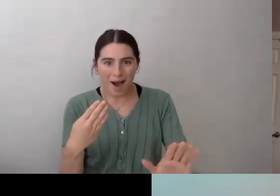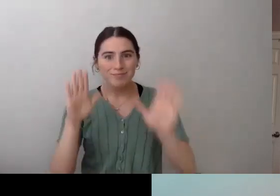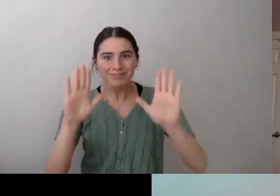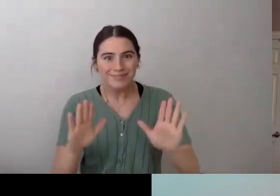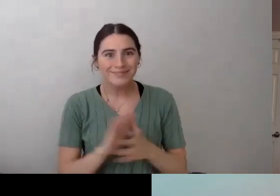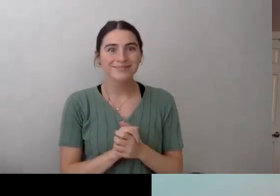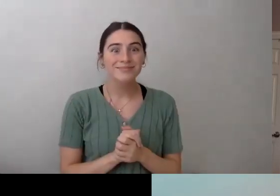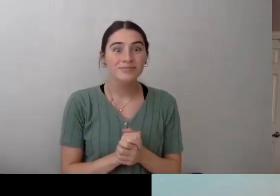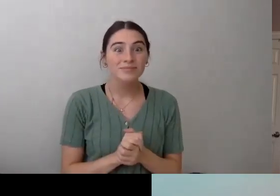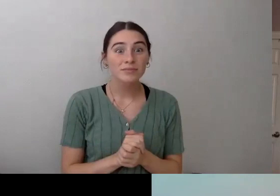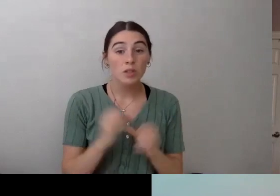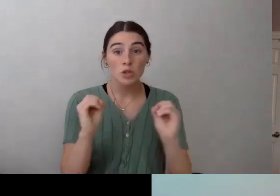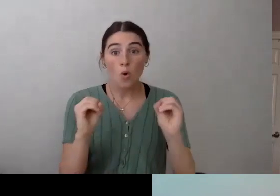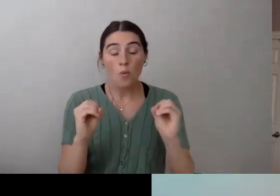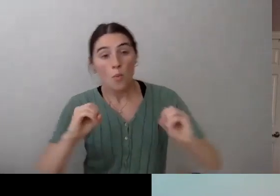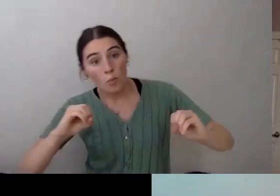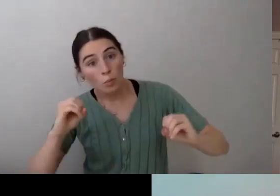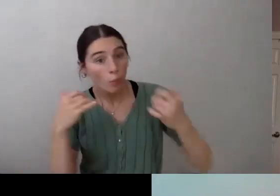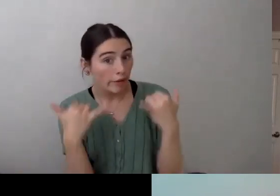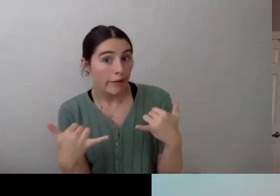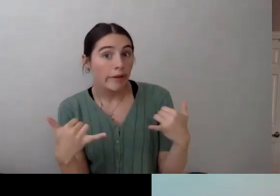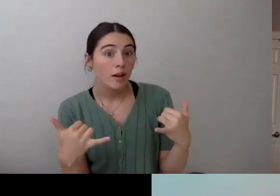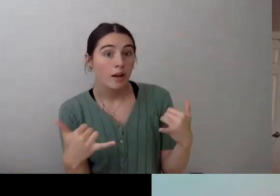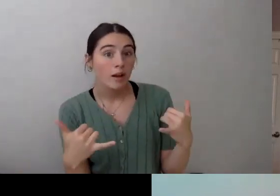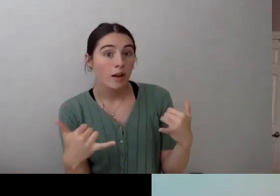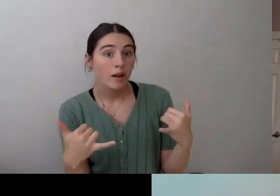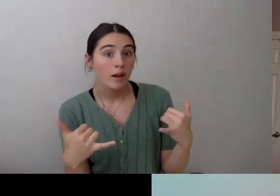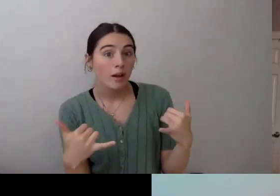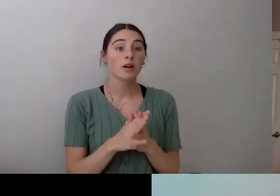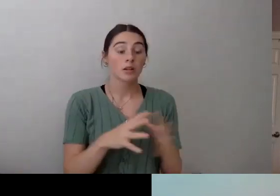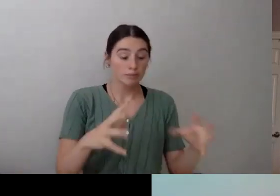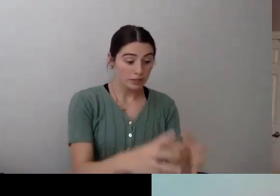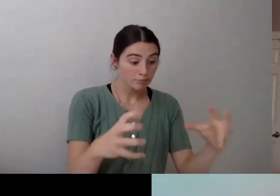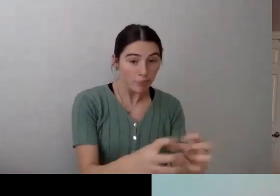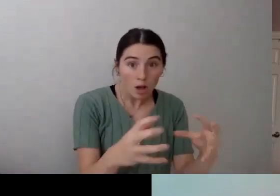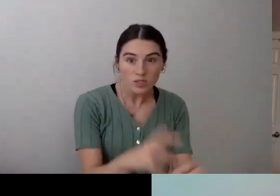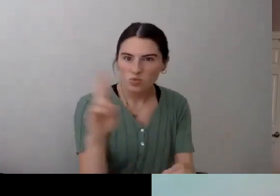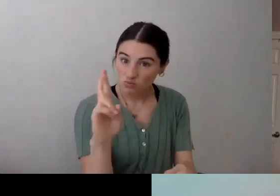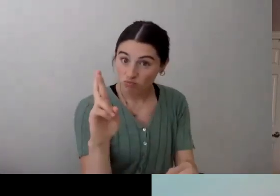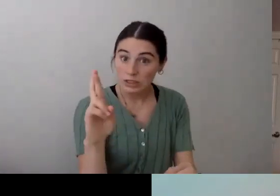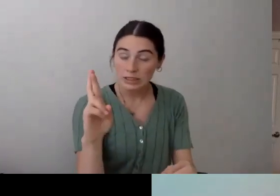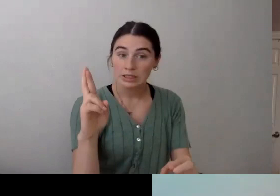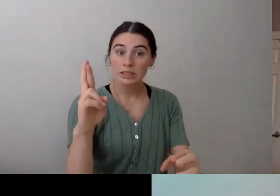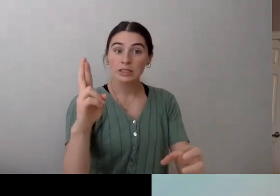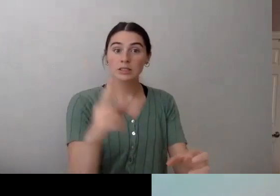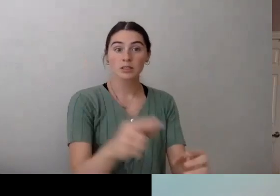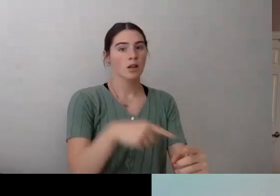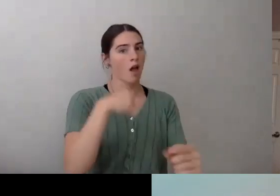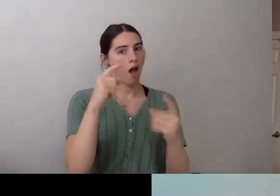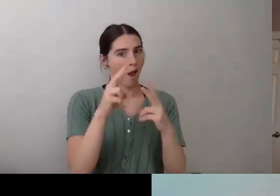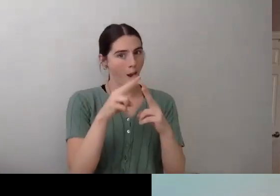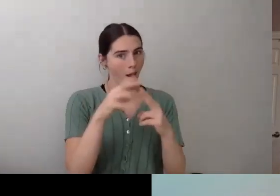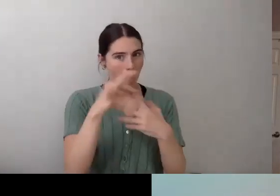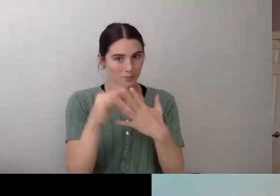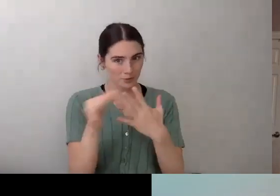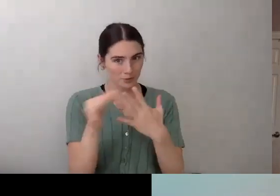Okay, so now, once you have all your meatballs ready, you have 2 options.